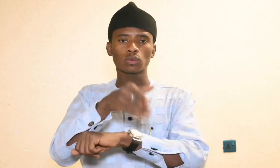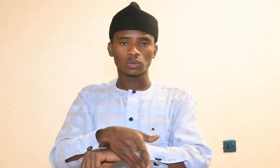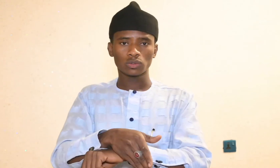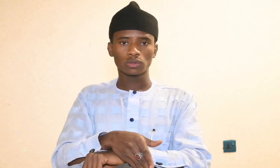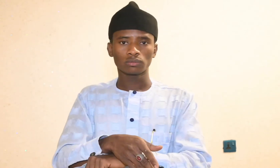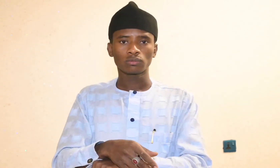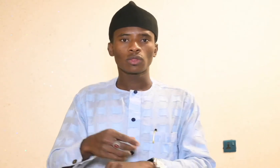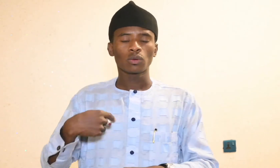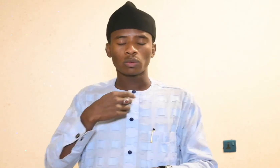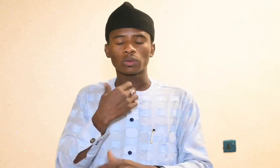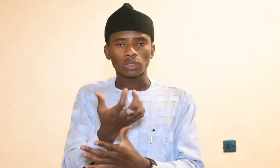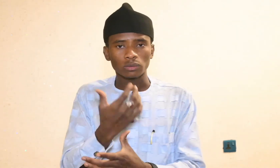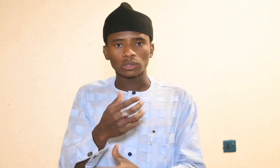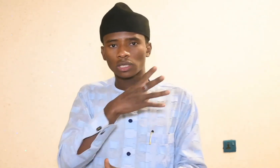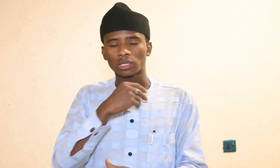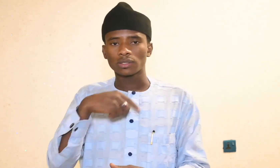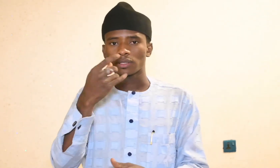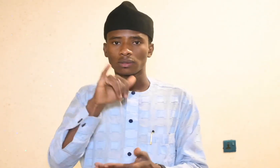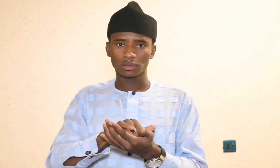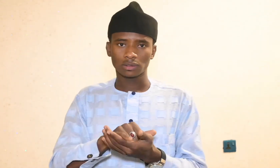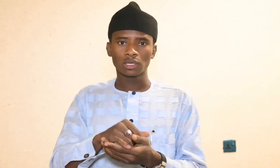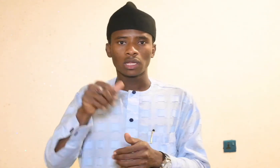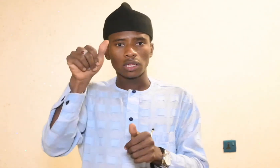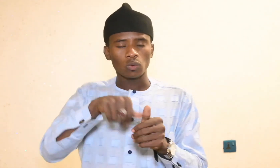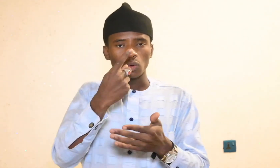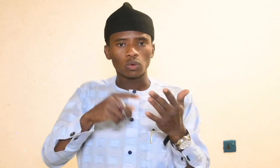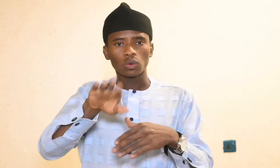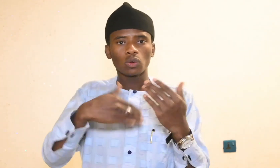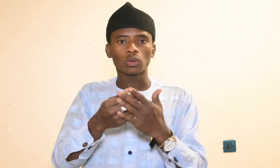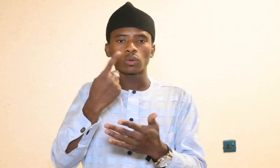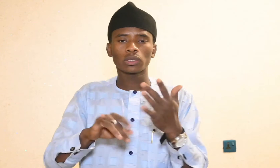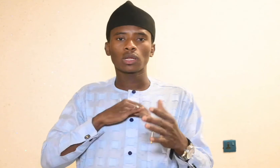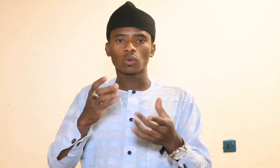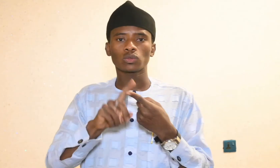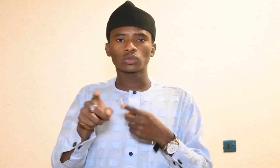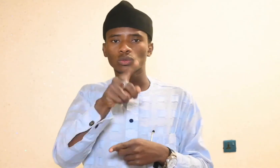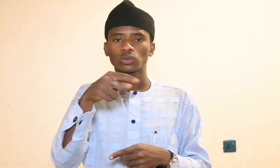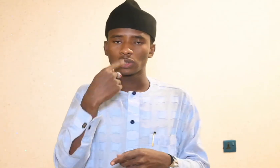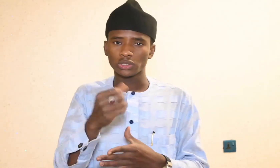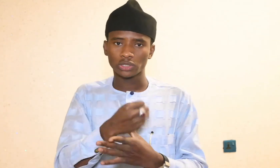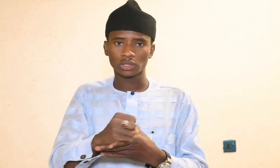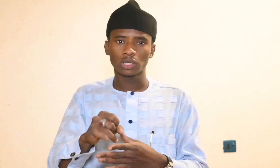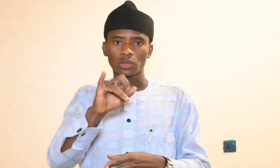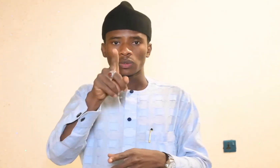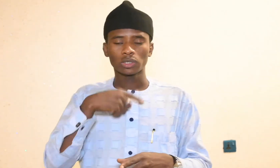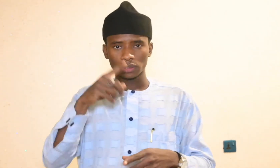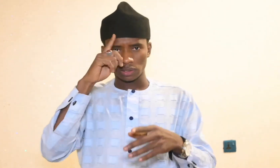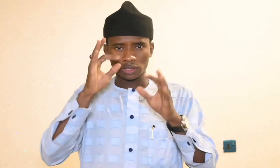usually approach recruiters saying, all I just want to volunteer. You can decide not to pay me. But guess